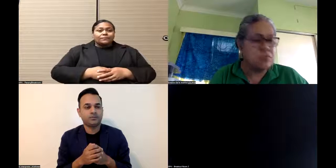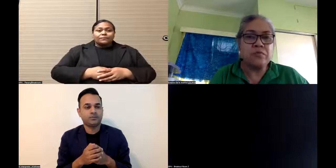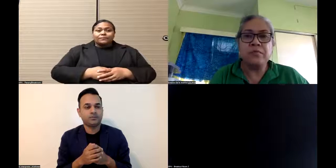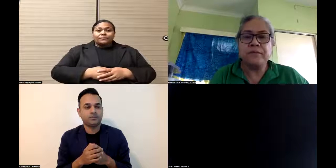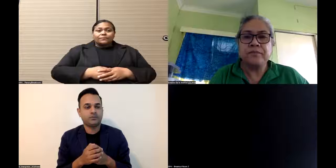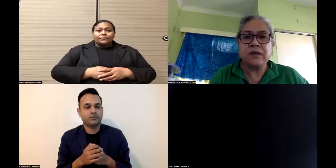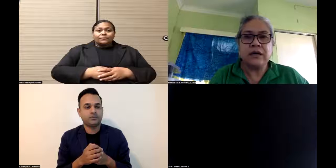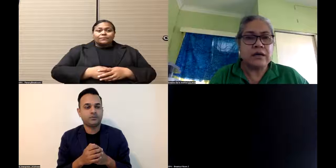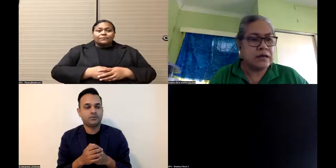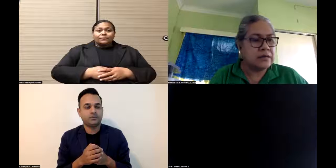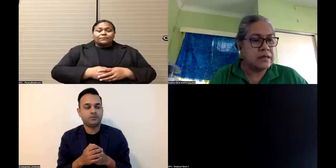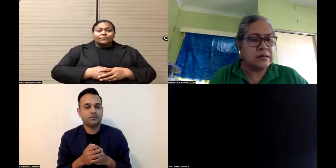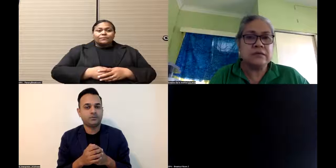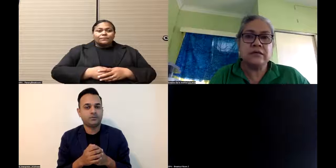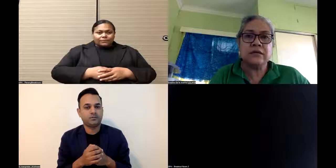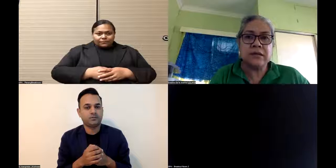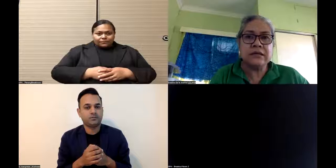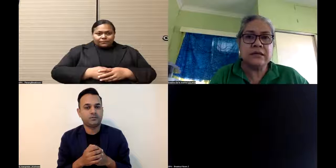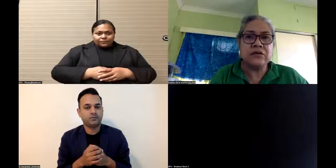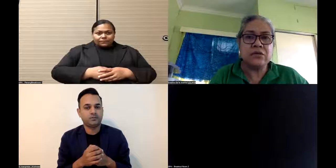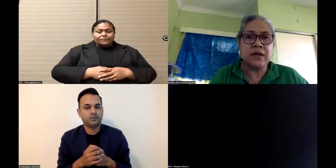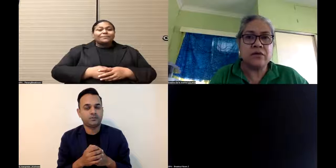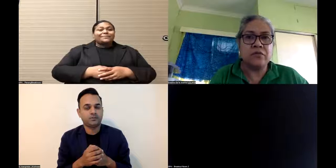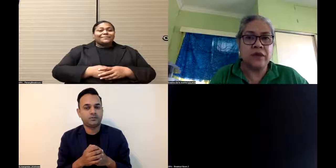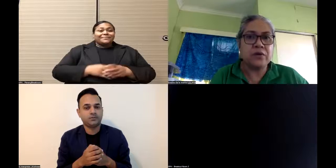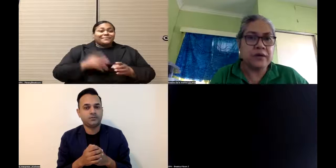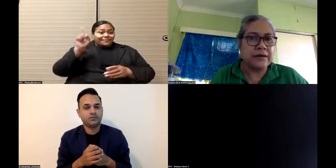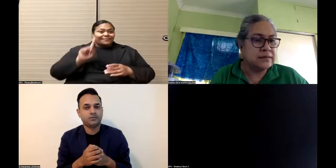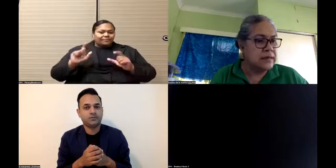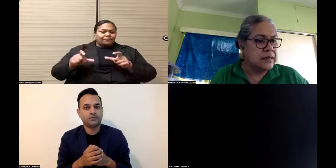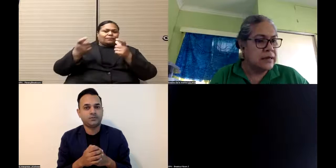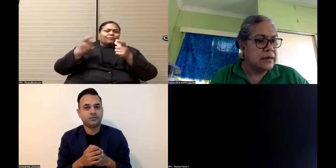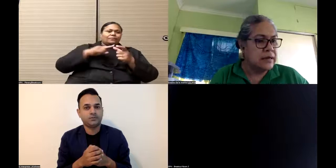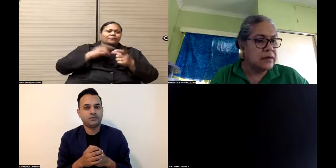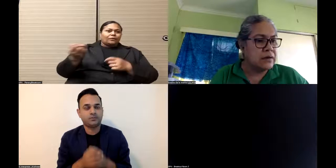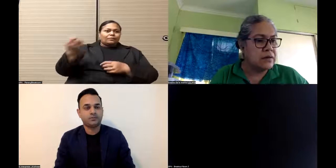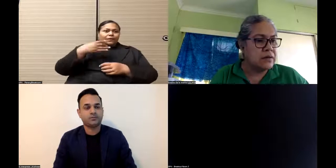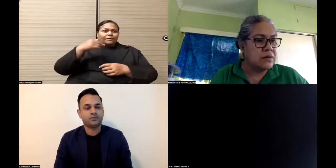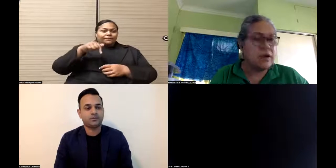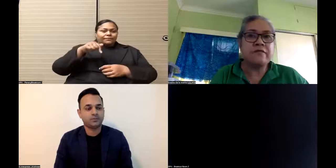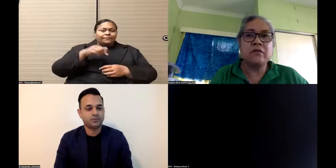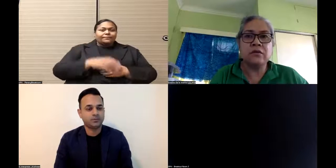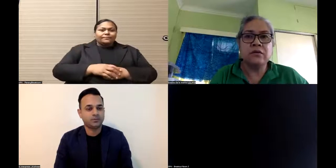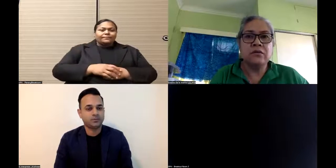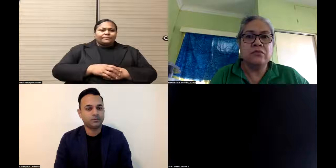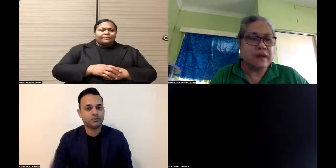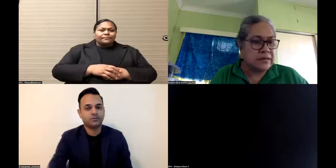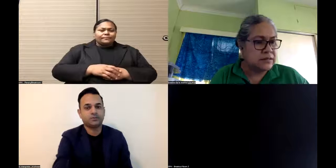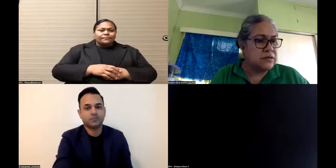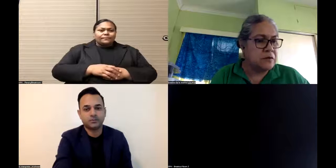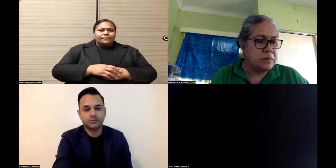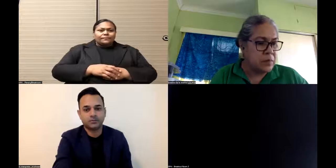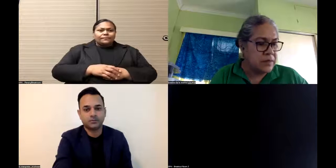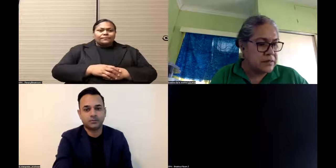by our group, is that it means that you had not recognized the rightful